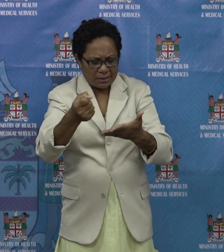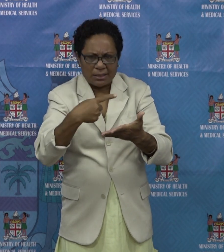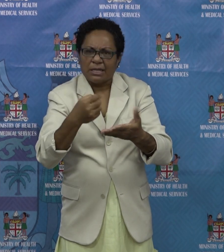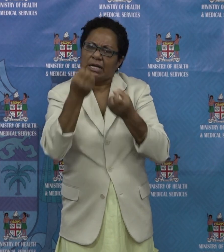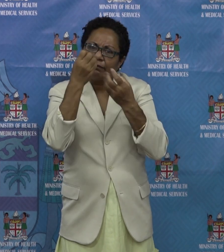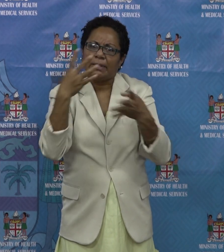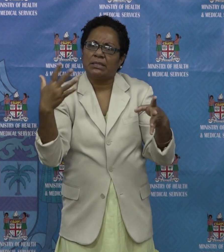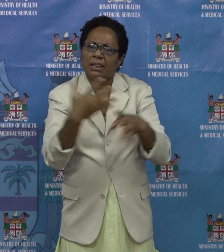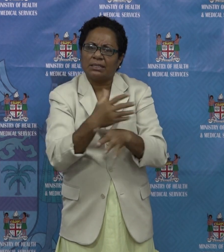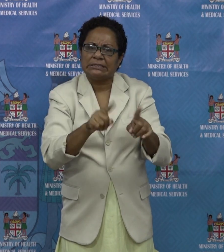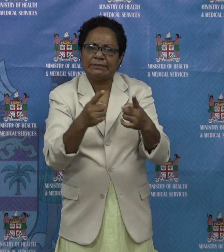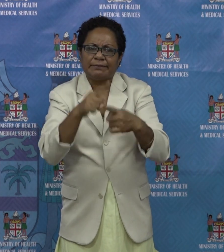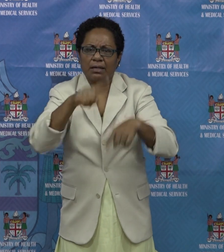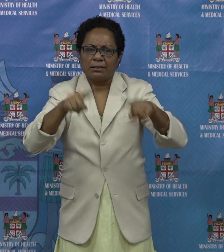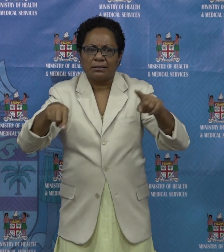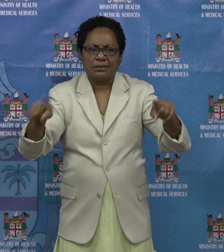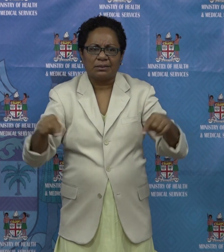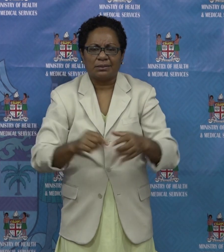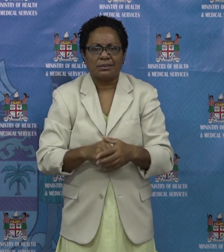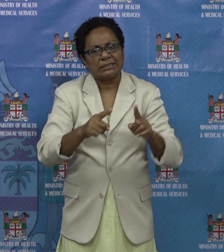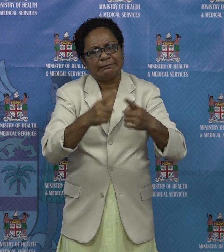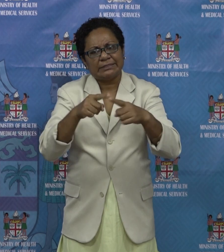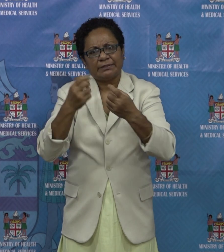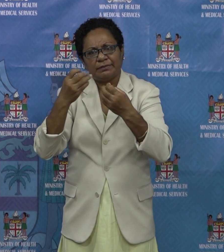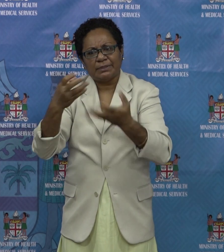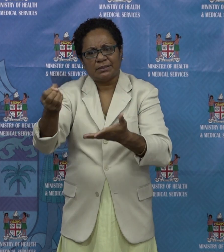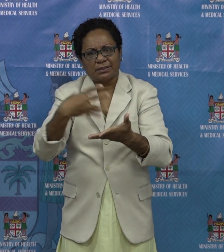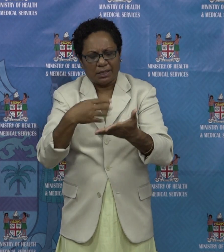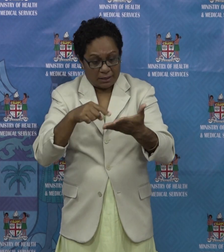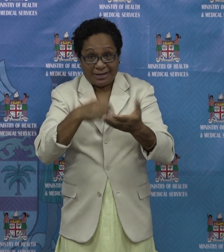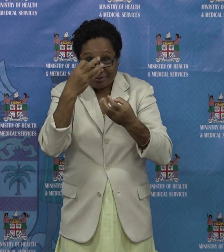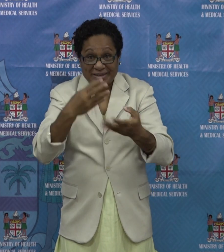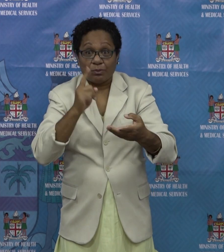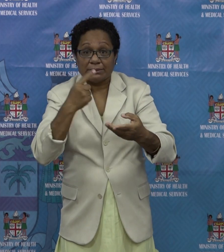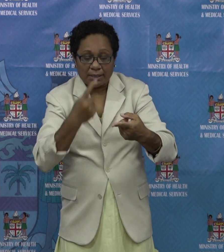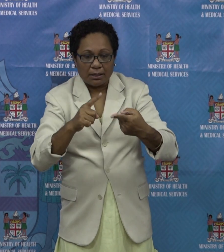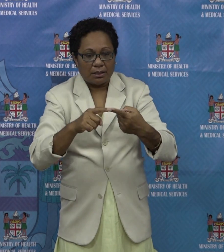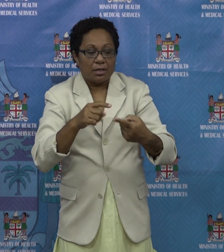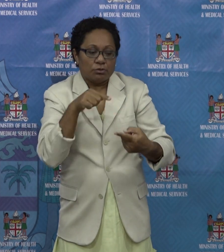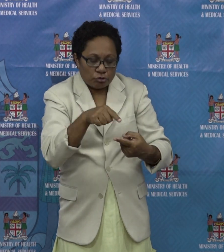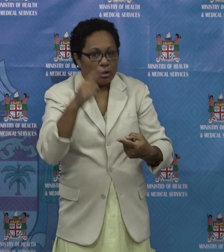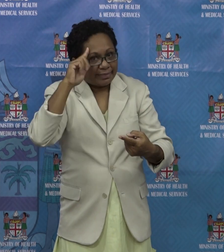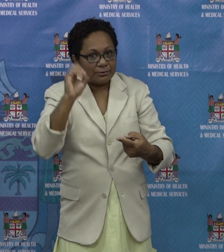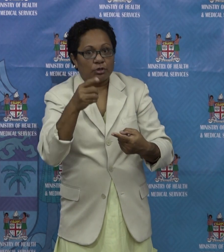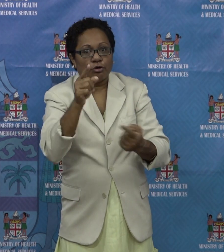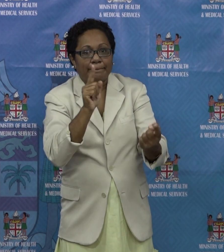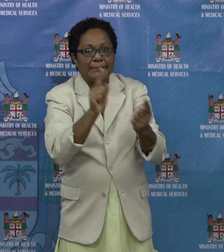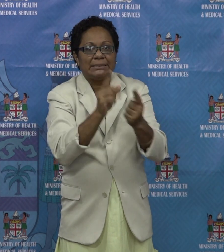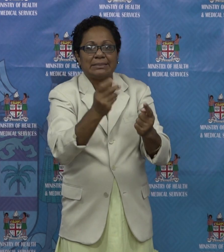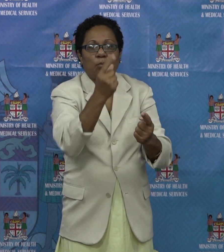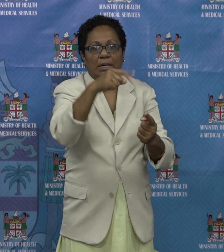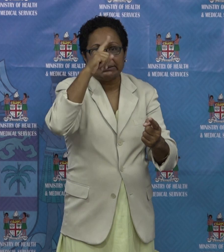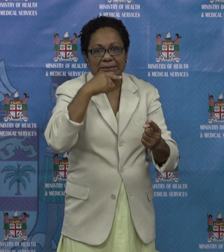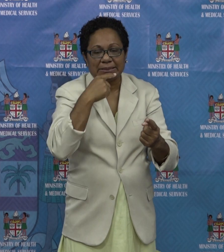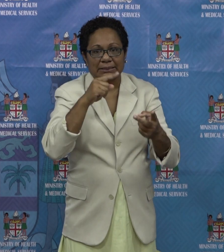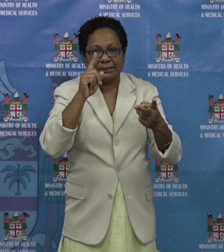of things from you may have been in contact with someone that had the virus and then almost immediately know you are